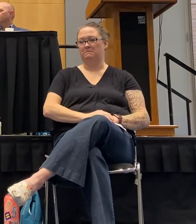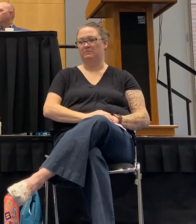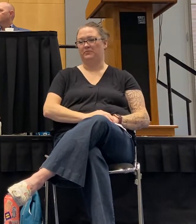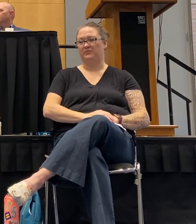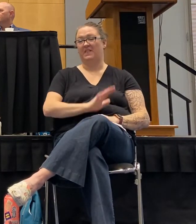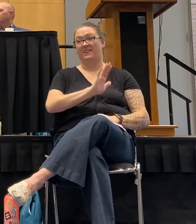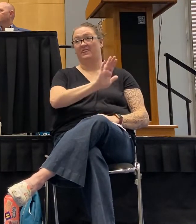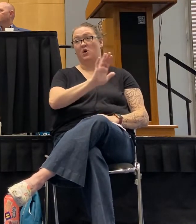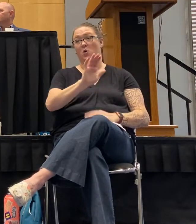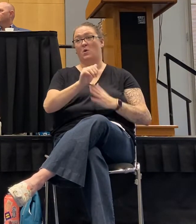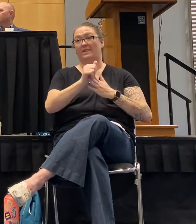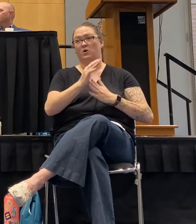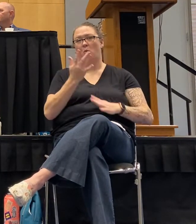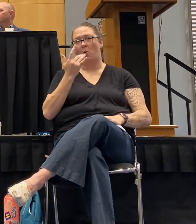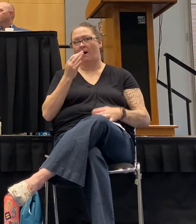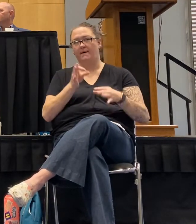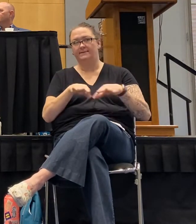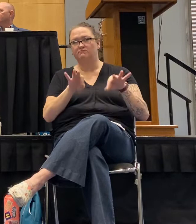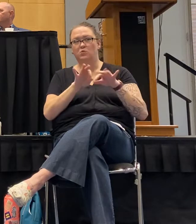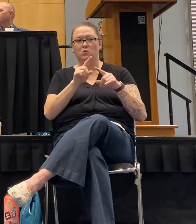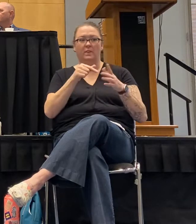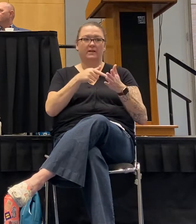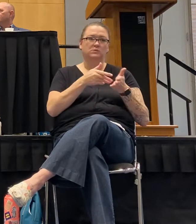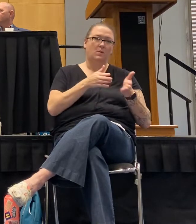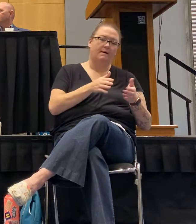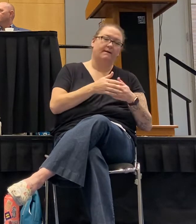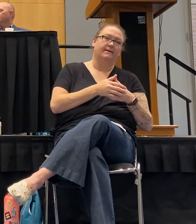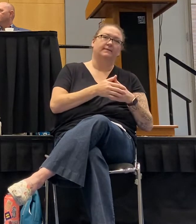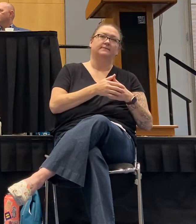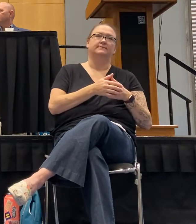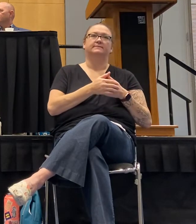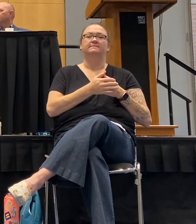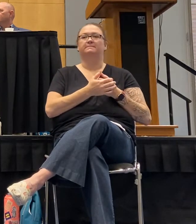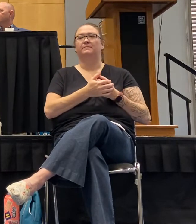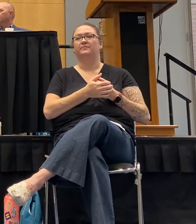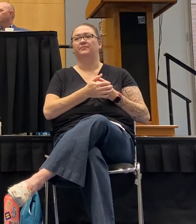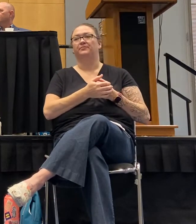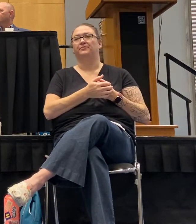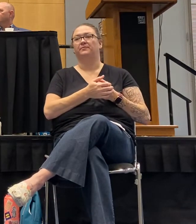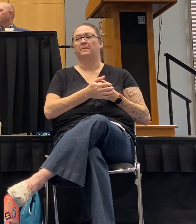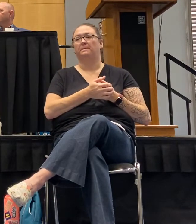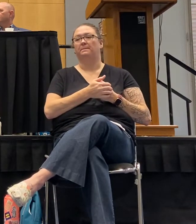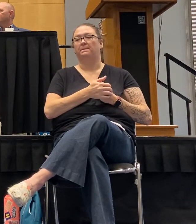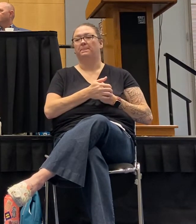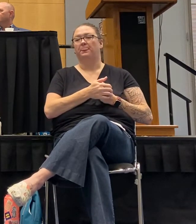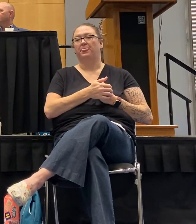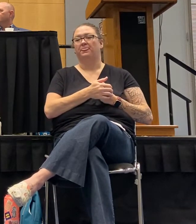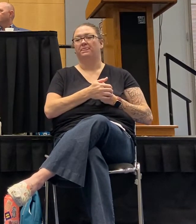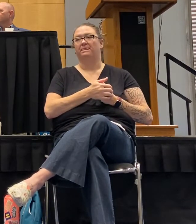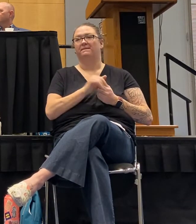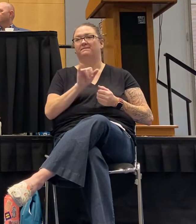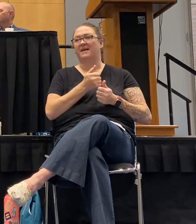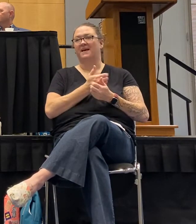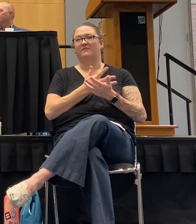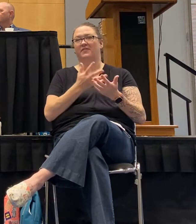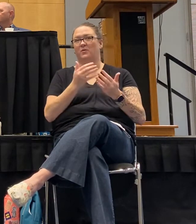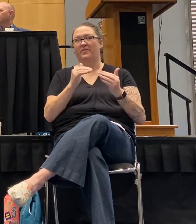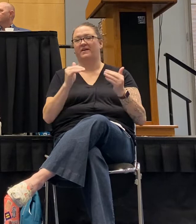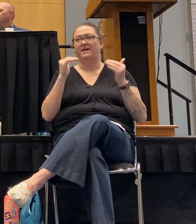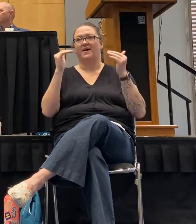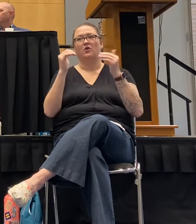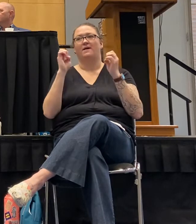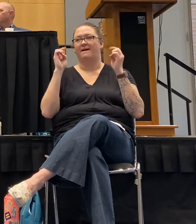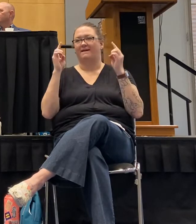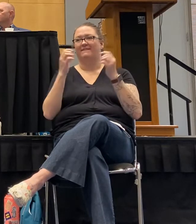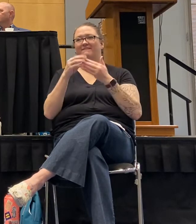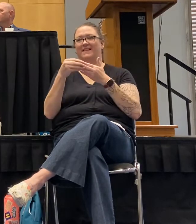leaders on why is it better to do this way. And again, like everything else in higher ed,